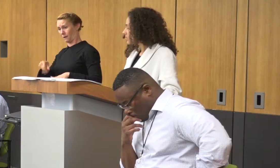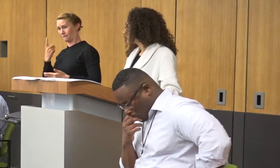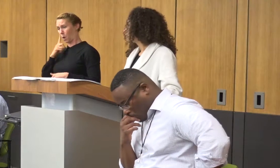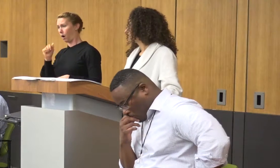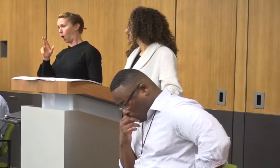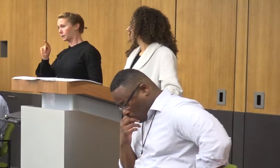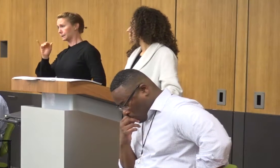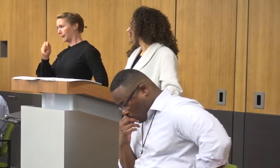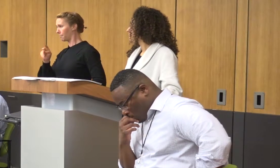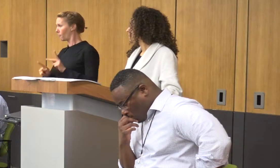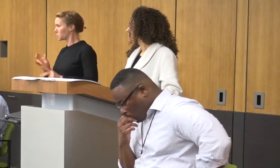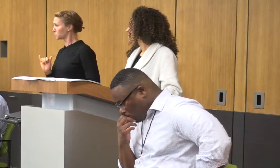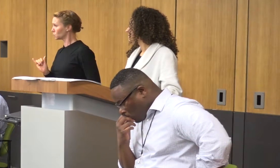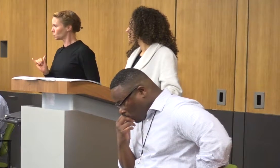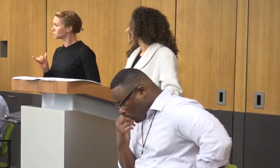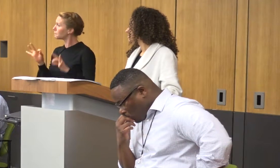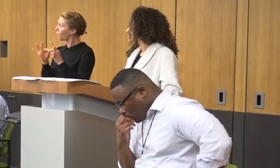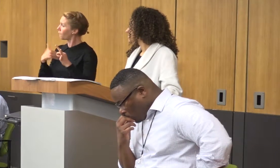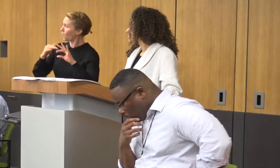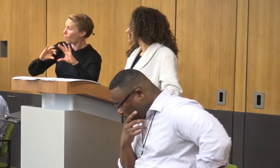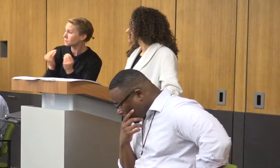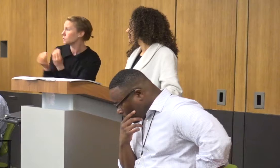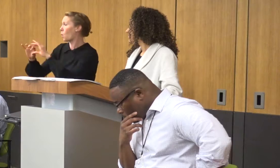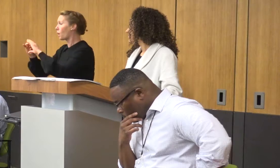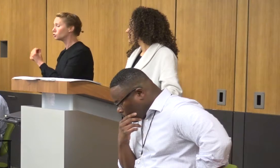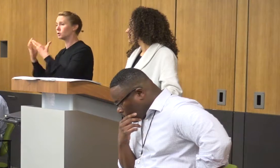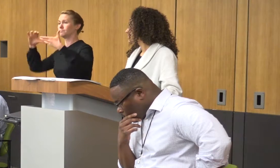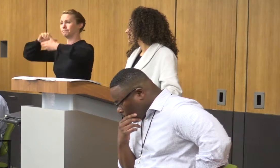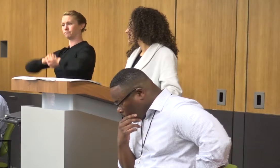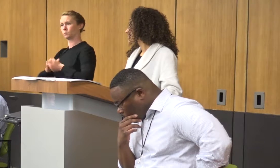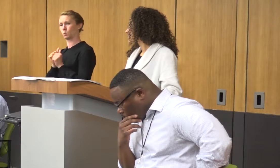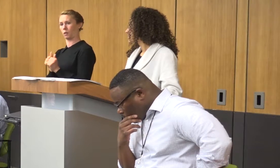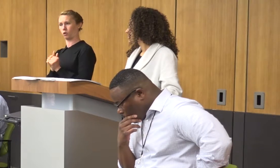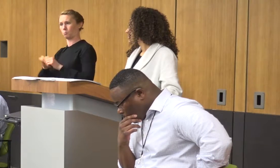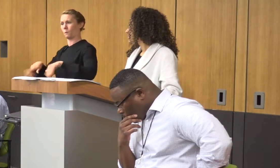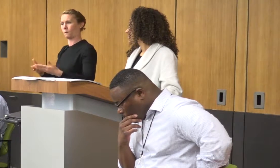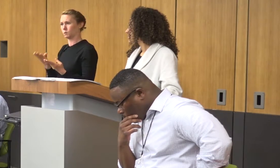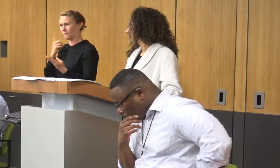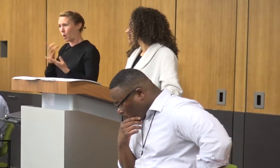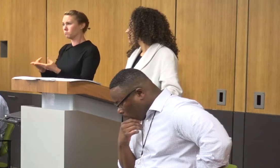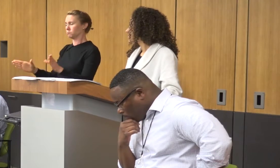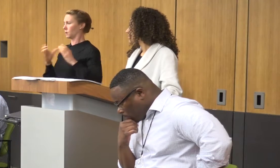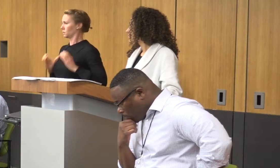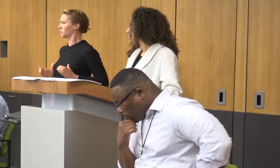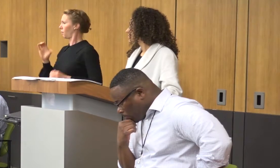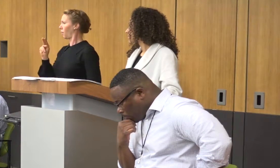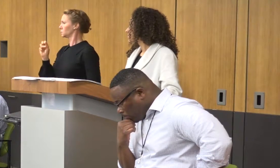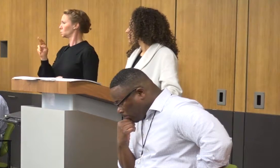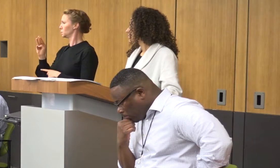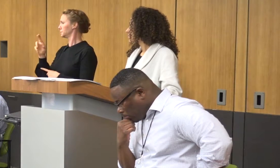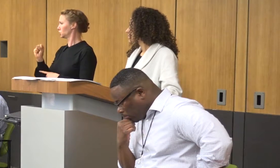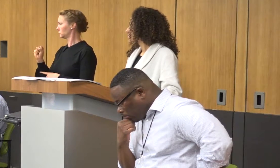bringing organizations together and serving our consumers as a whole, instead of